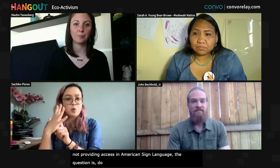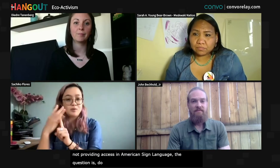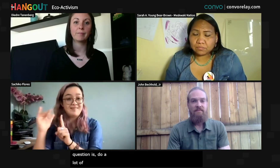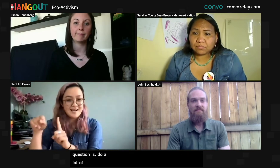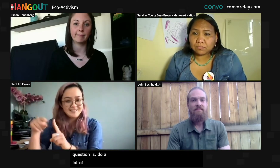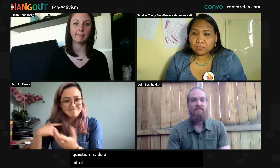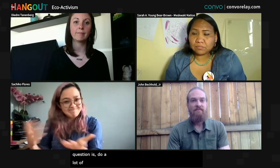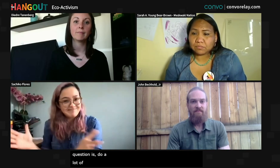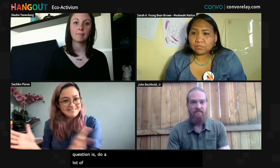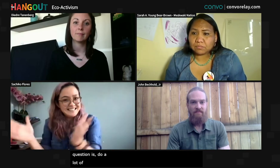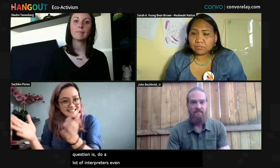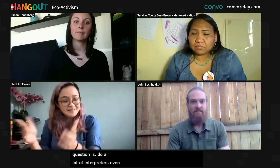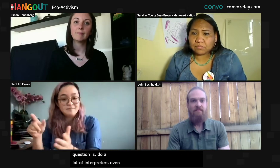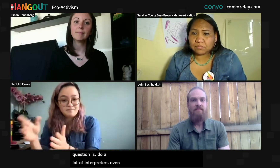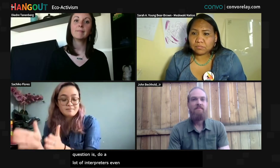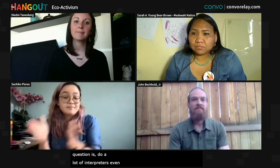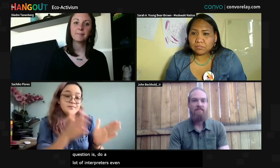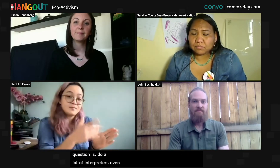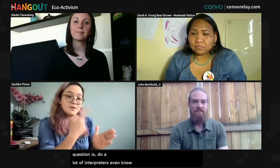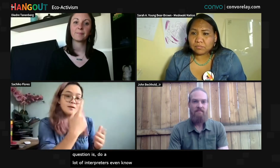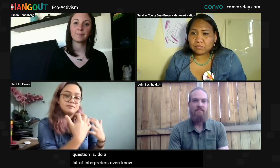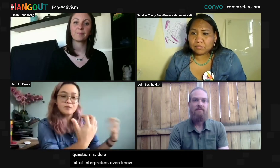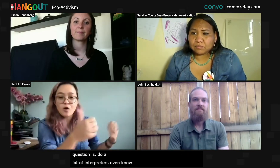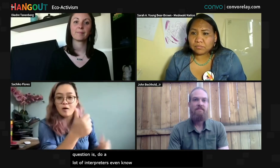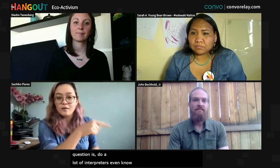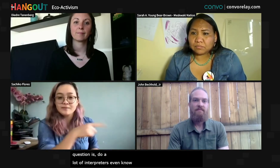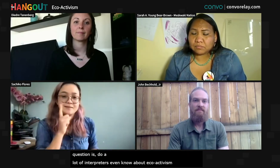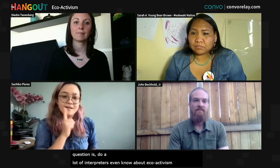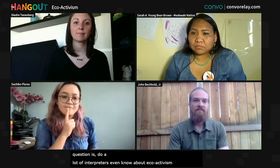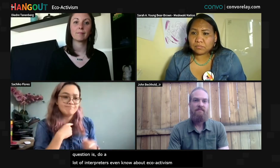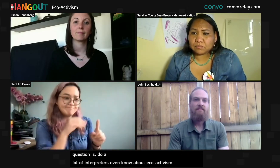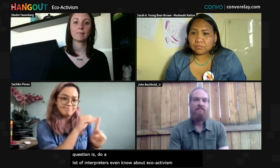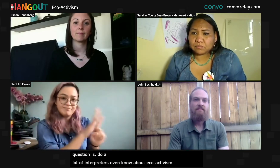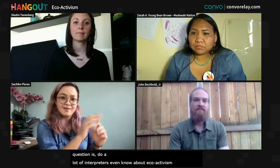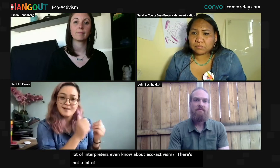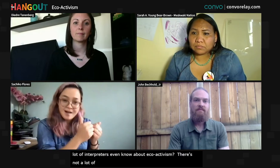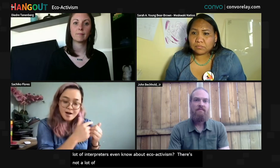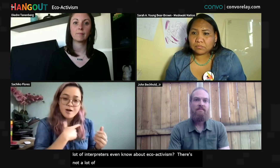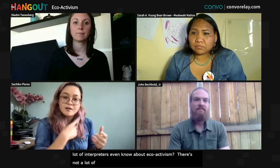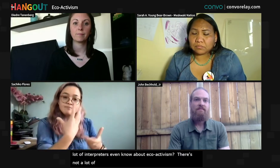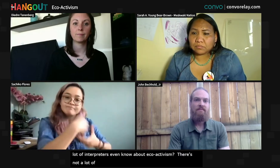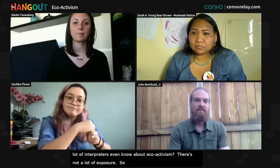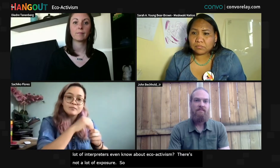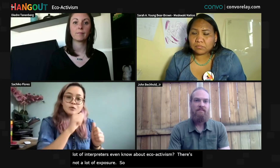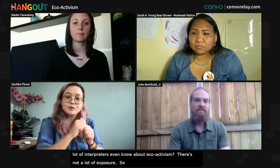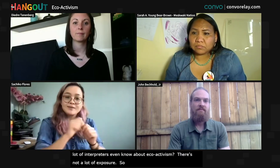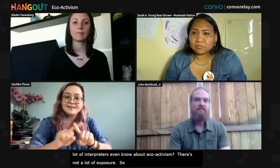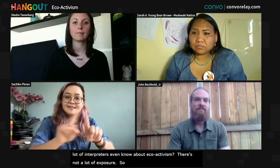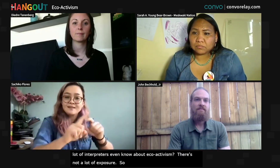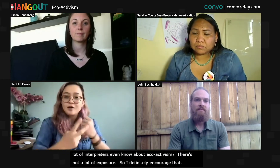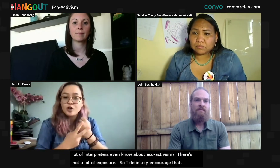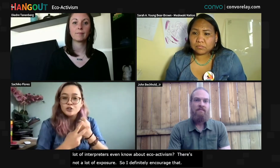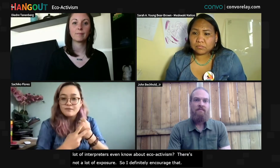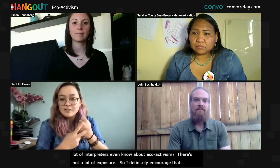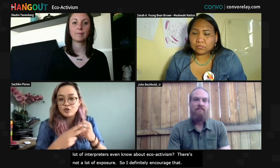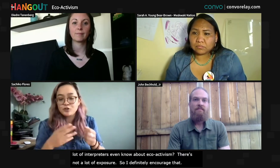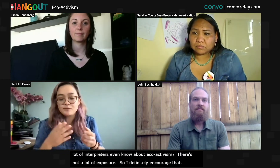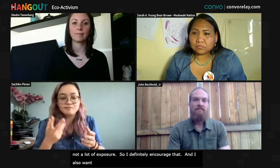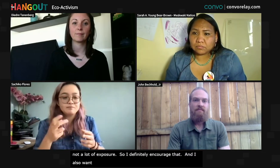about eco-activism? There's not a lot of exposure. So I definitely encourage that. And I also want to expose the deaf audience